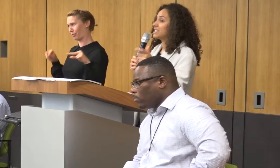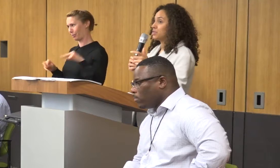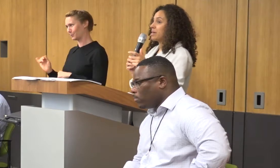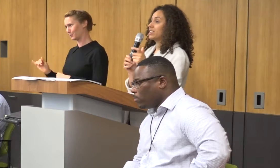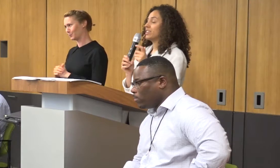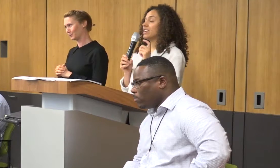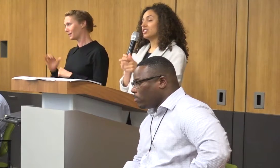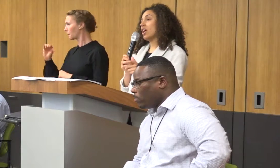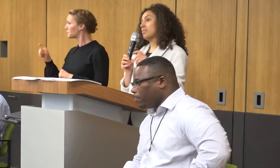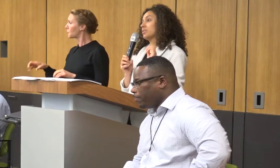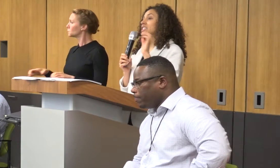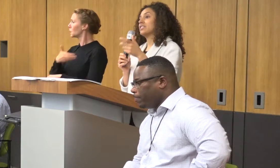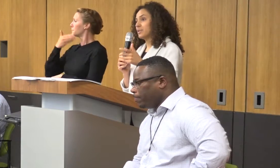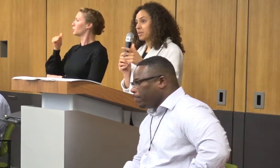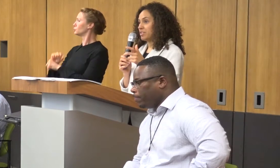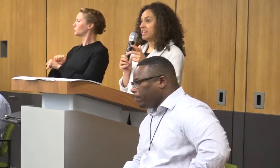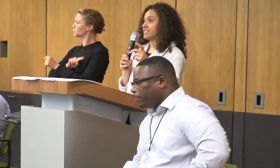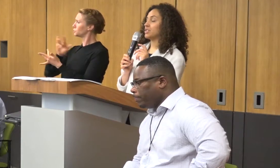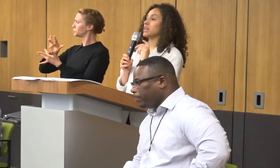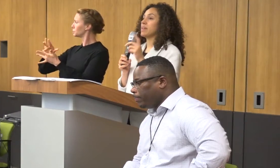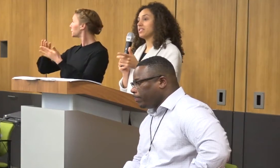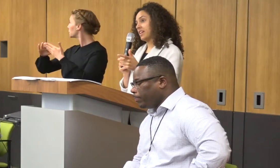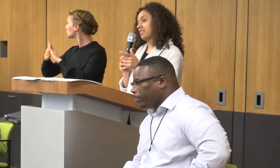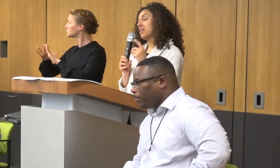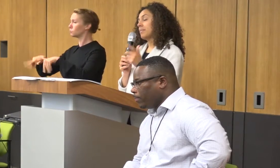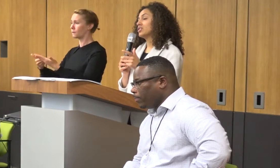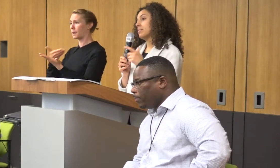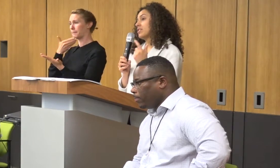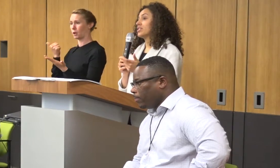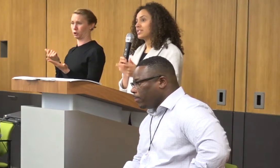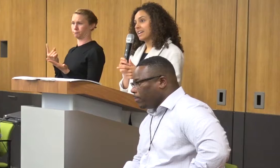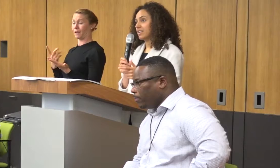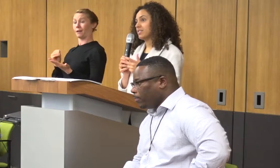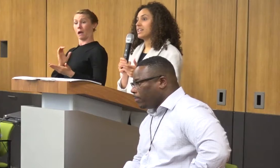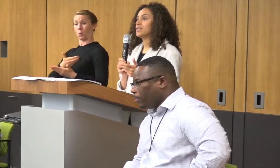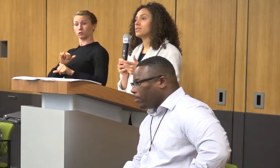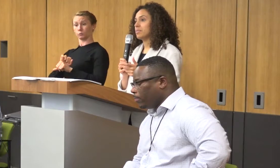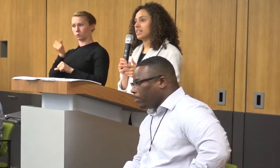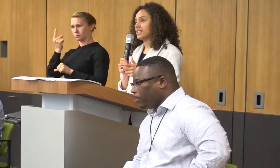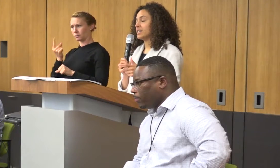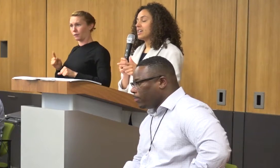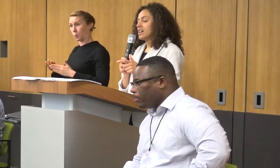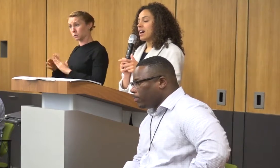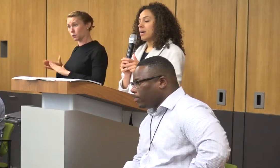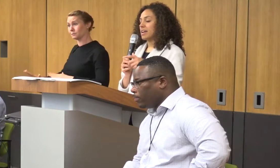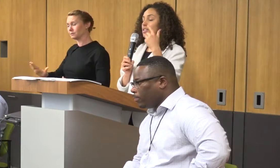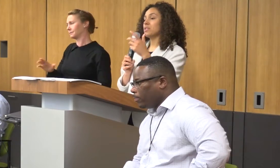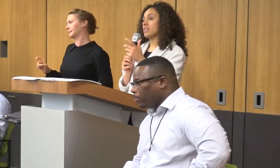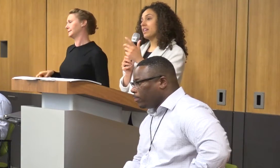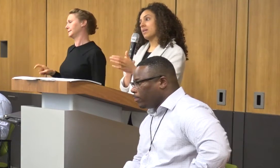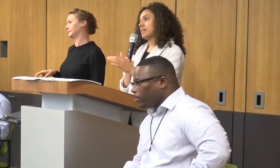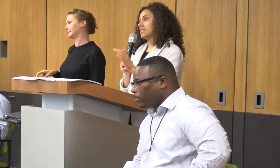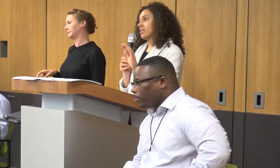first of all, need to do a better job reaching out to those communities and doing a better job of understanding the needs of those communities. But